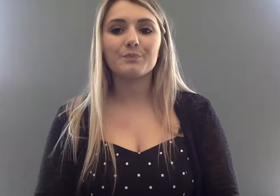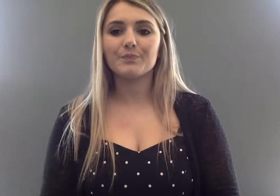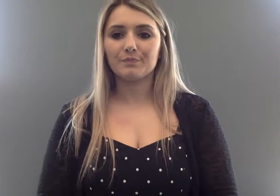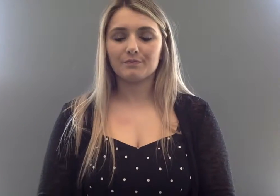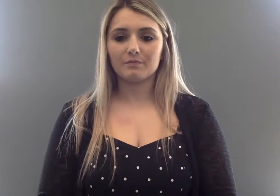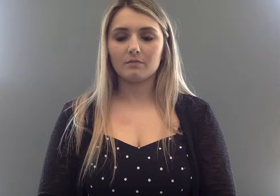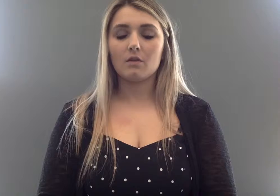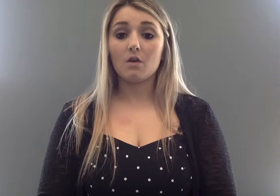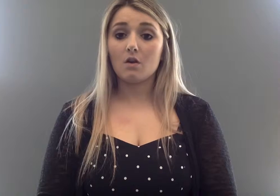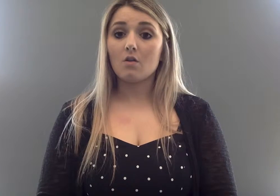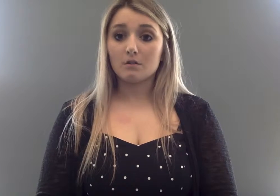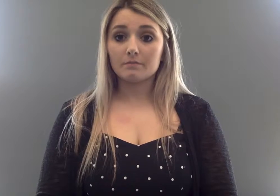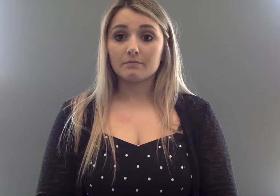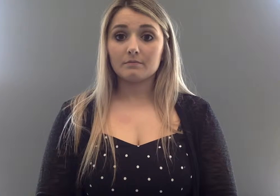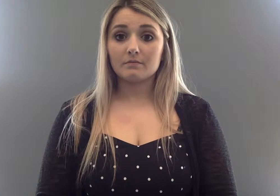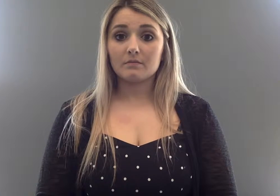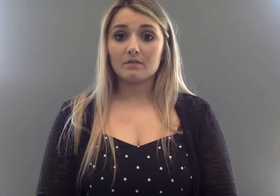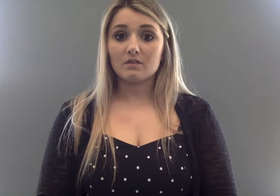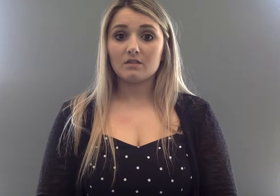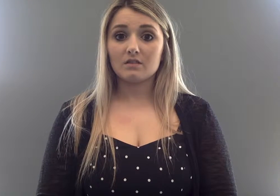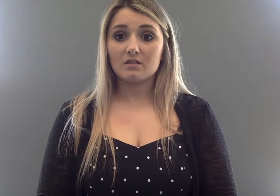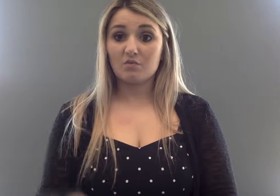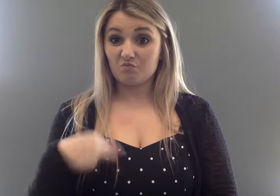All right, they were poorly trained.